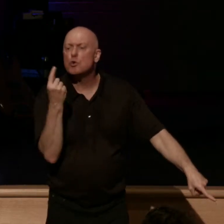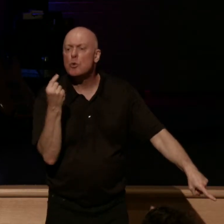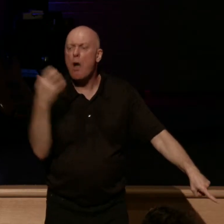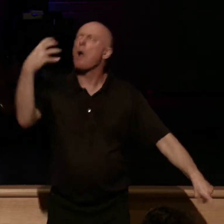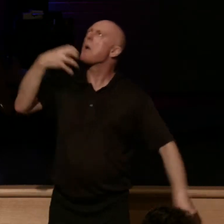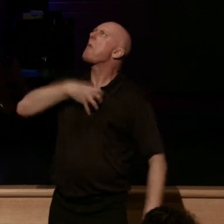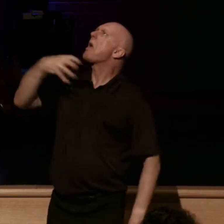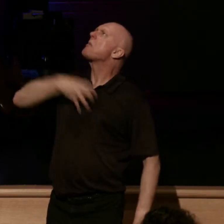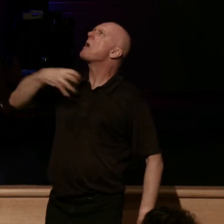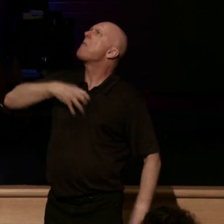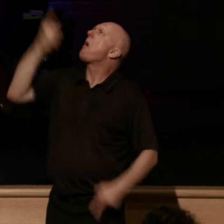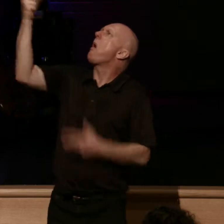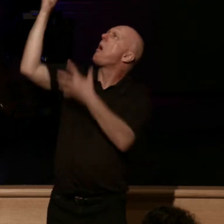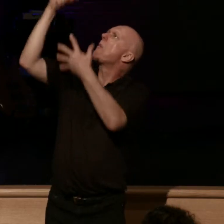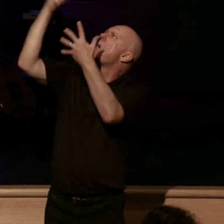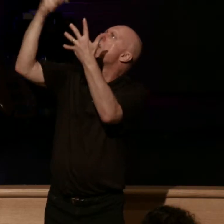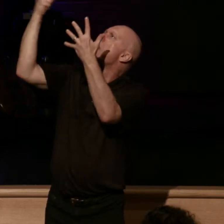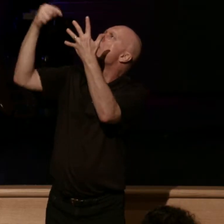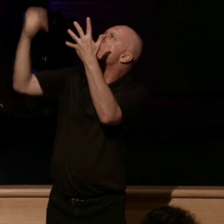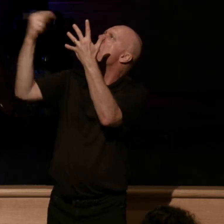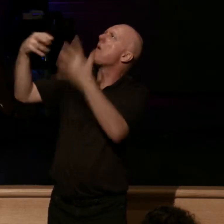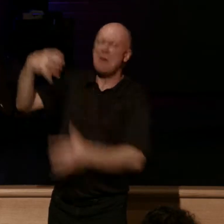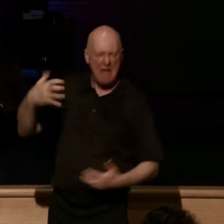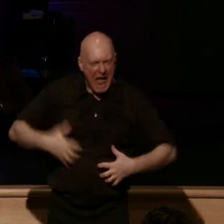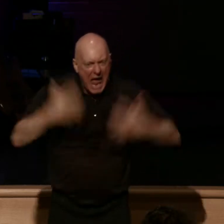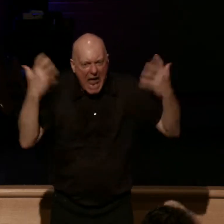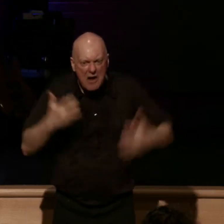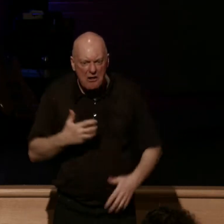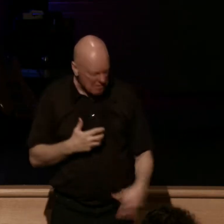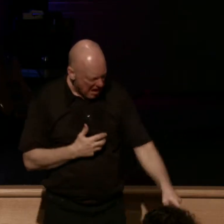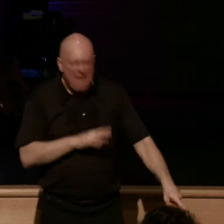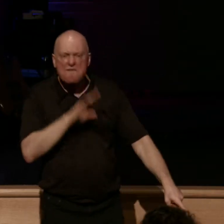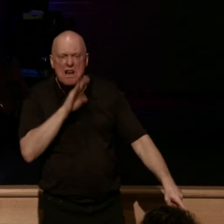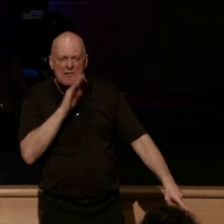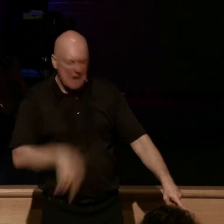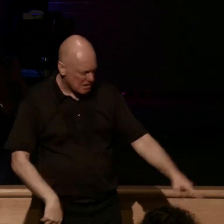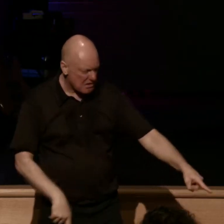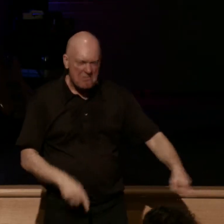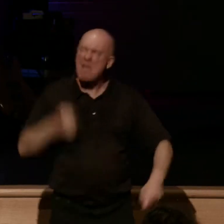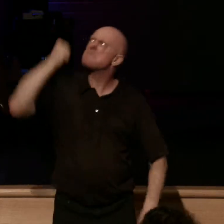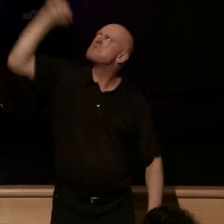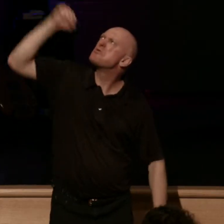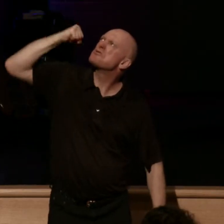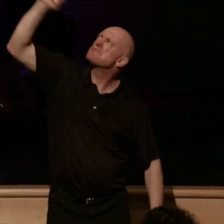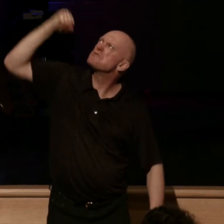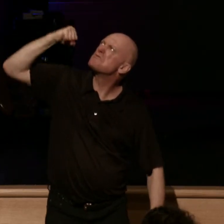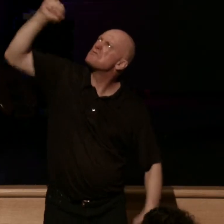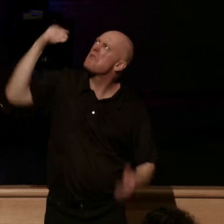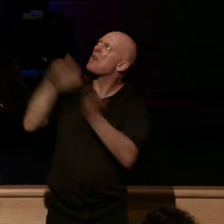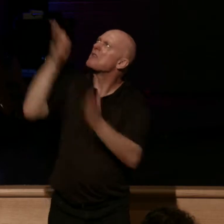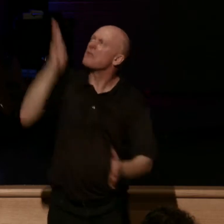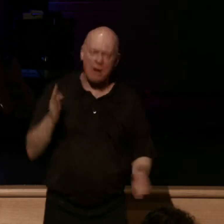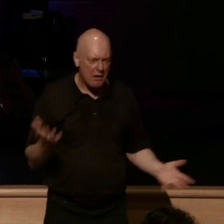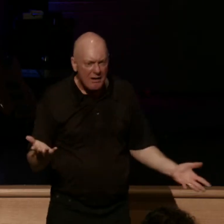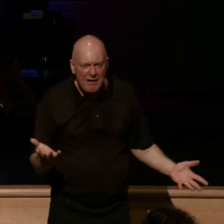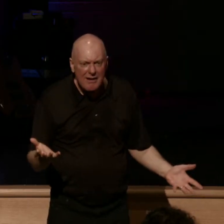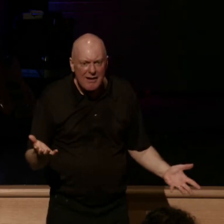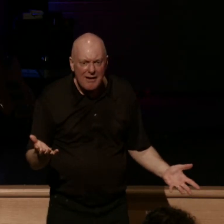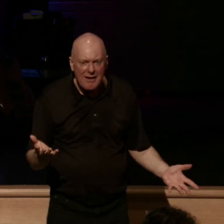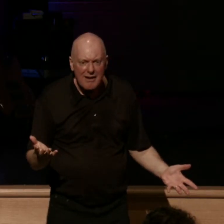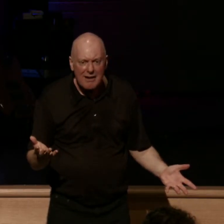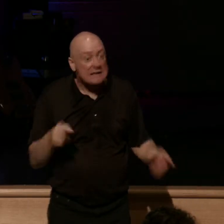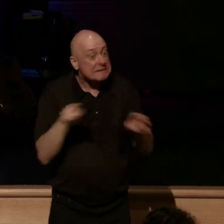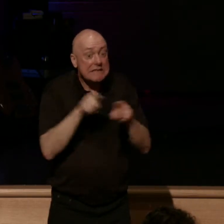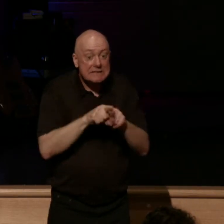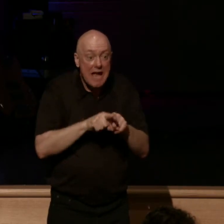complaining. There's an anger, a frustration. There's a protest against God. Just as their